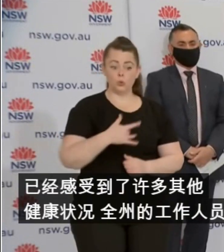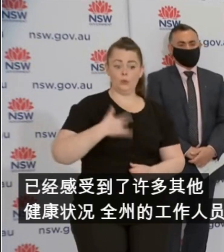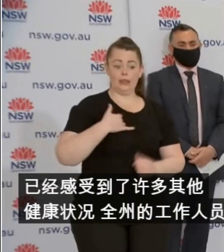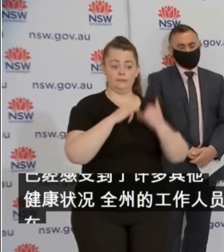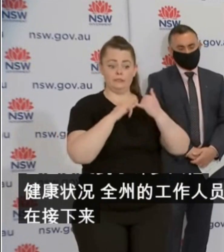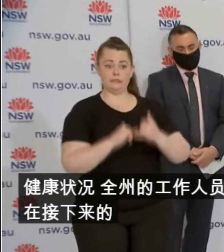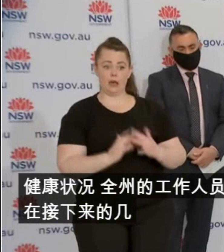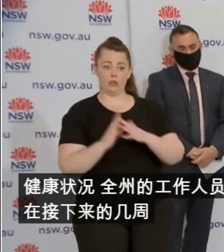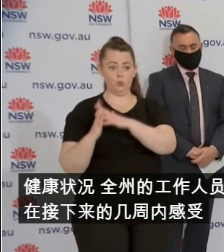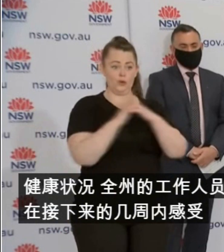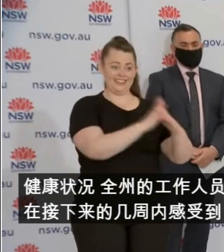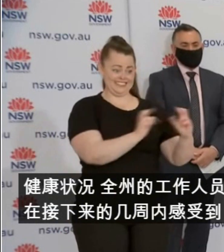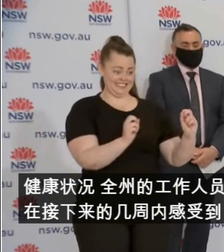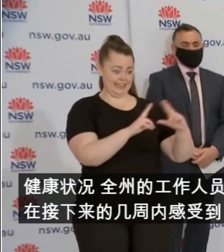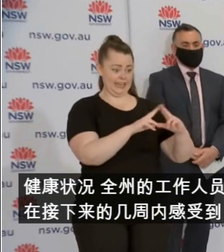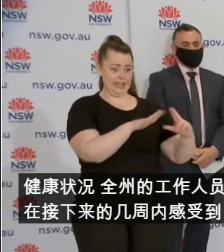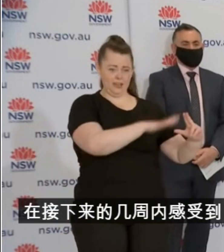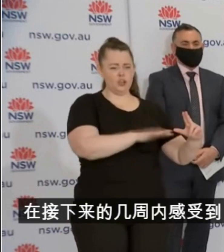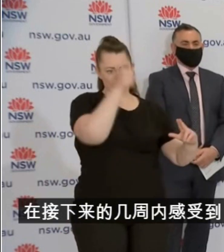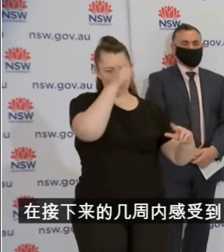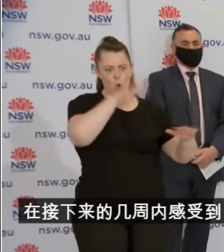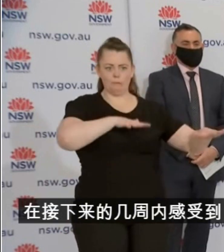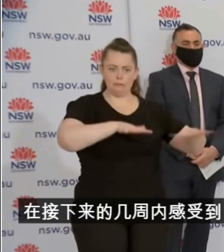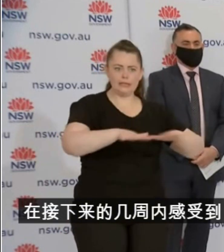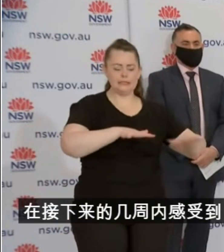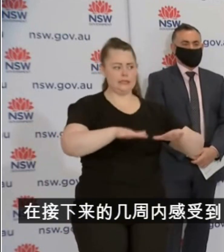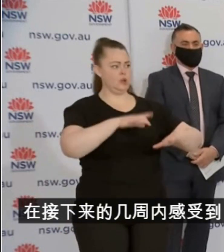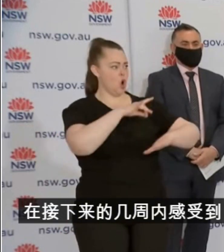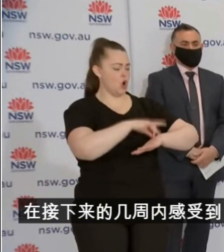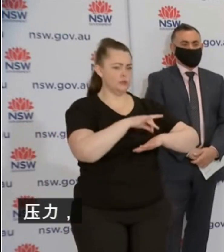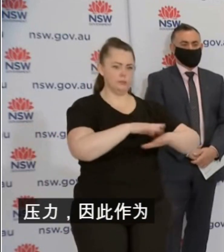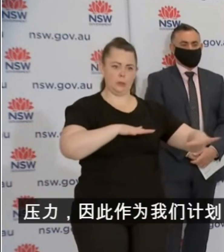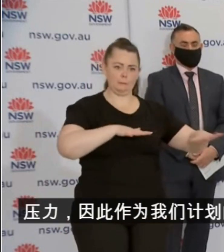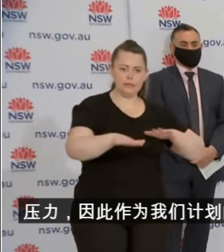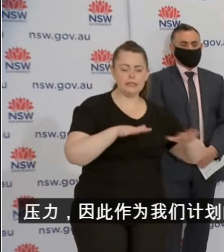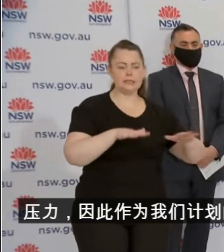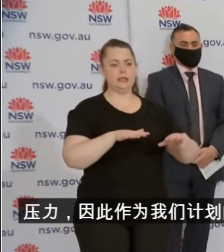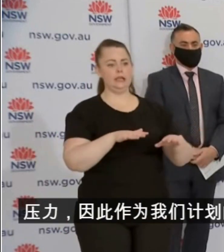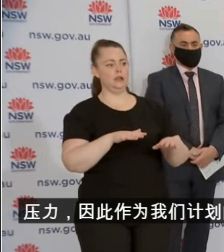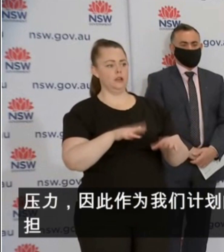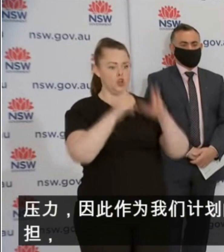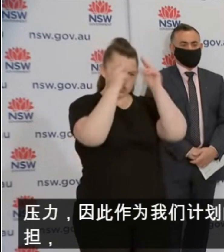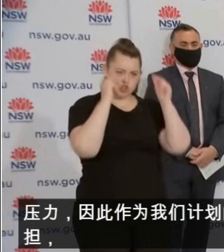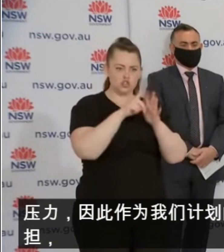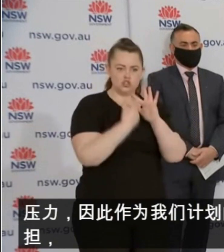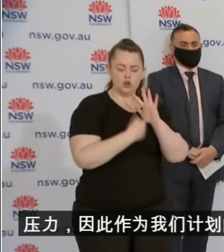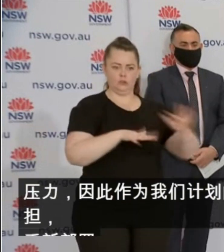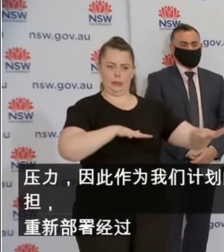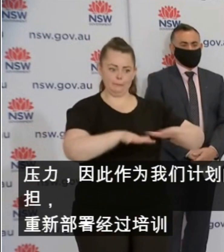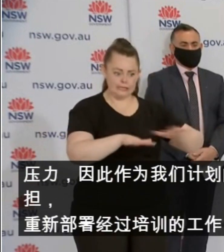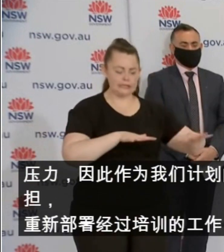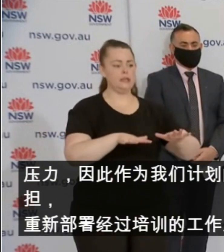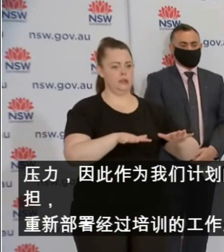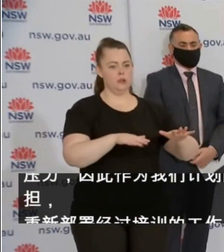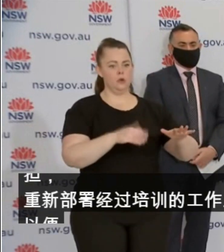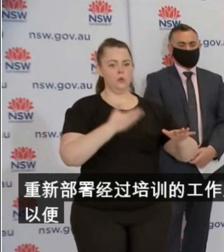across the state will feel in the next couple of weeks. And so our job as part of our plan is to share the burden as much as we can, to redeploy